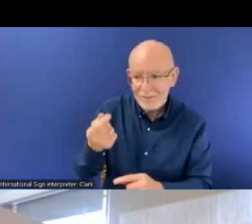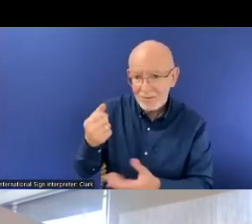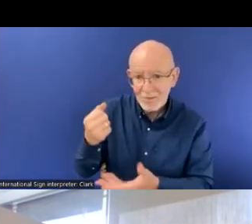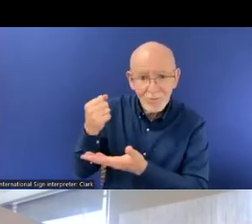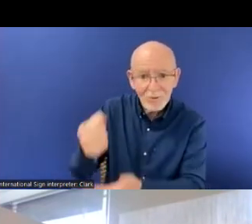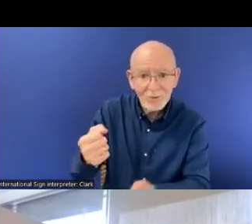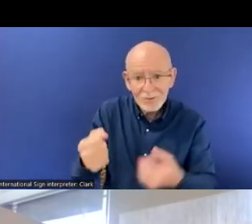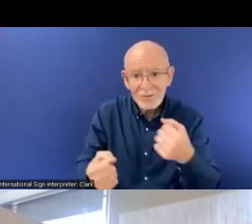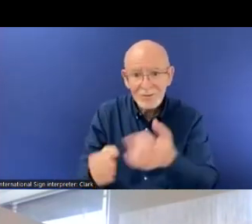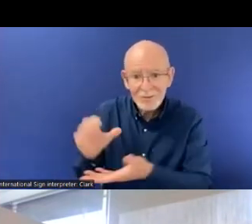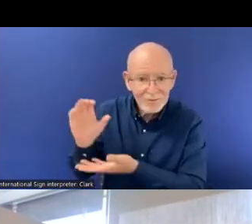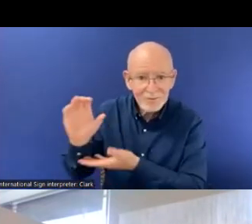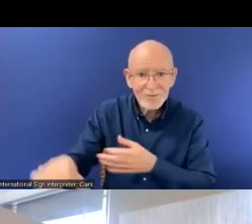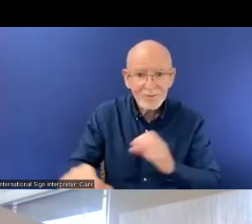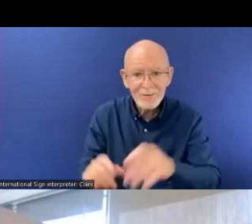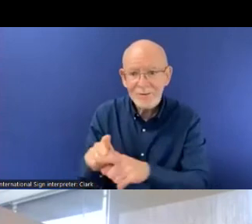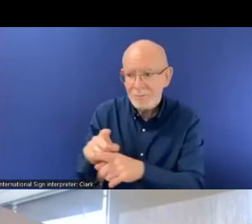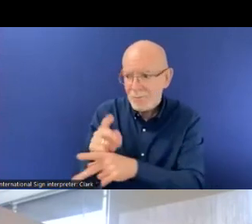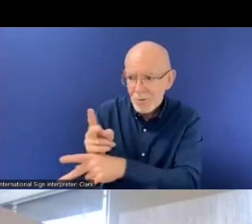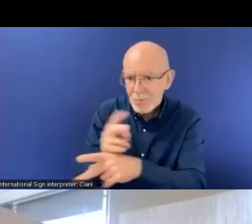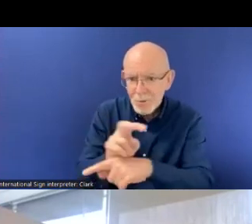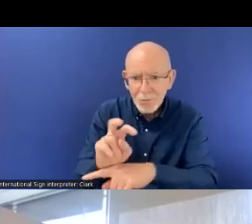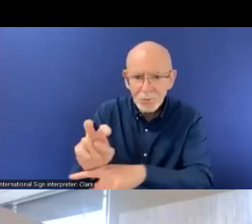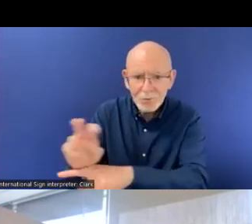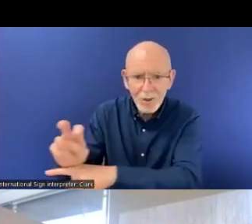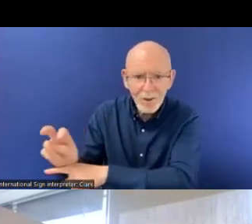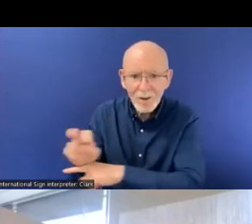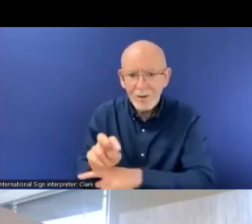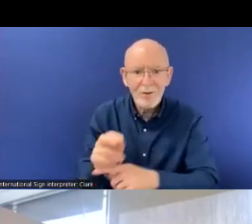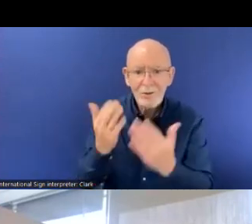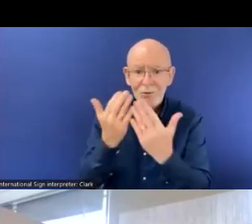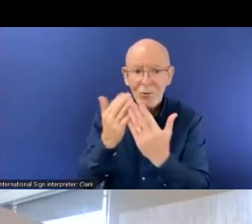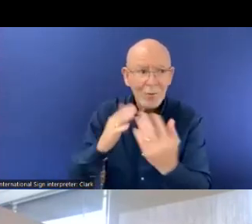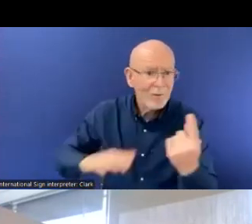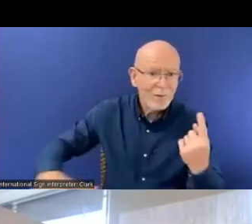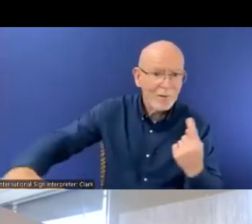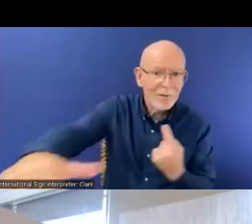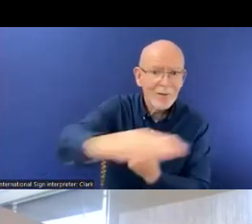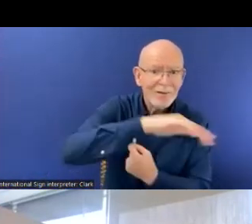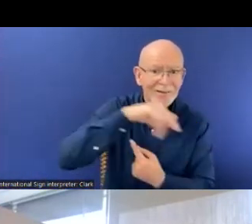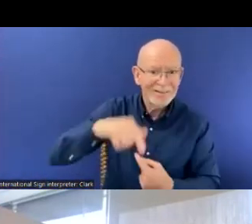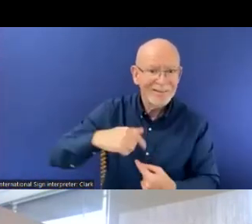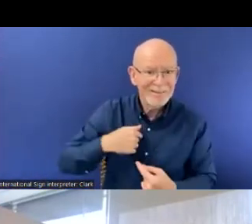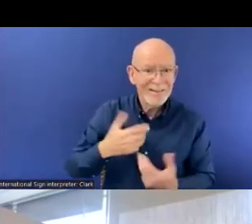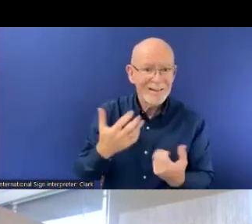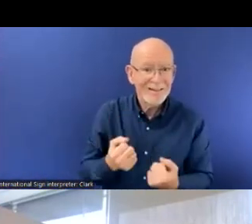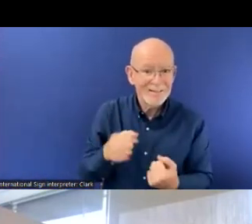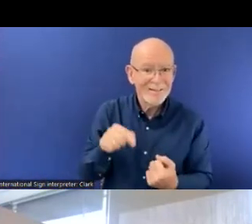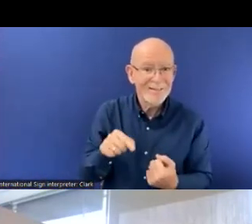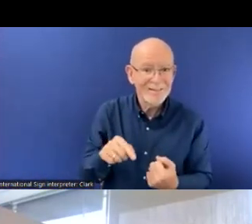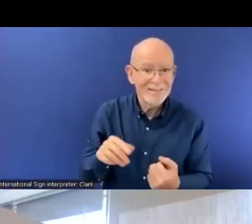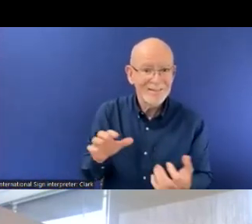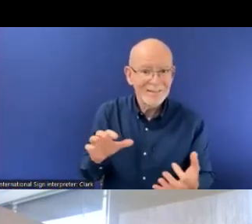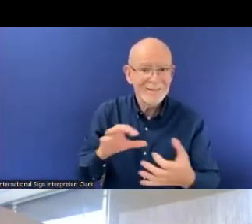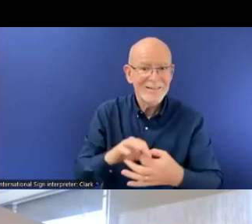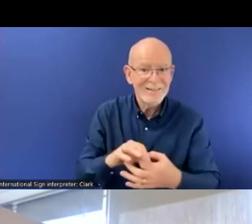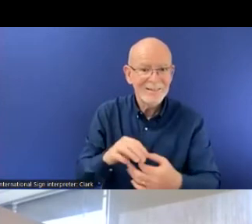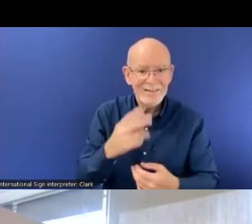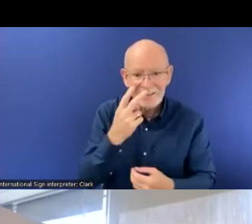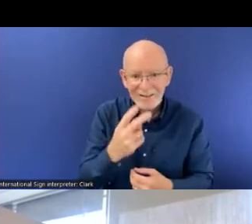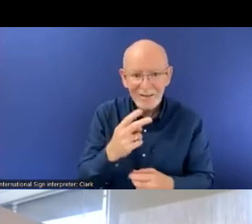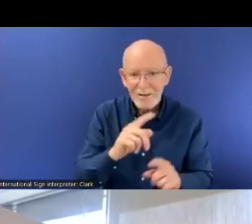that we will see over the next couple of decades, literally hundreds of millions of children that will be suffering from